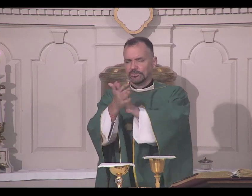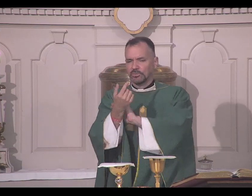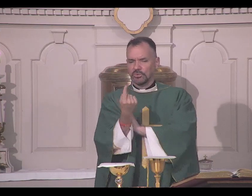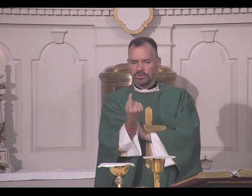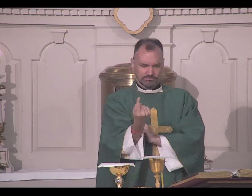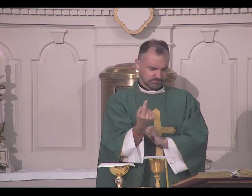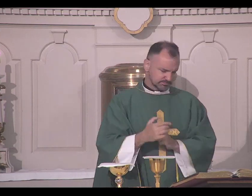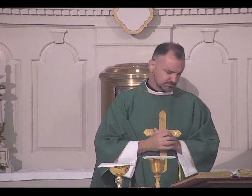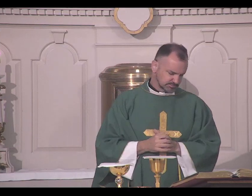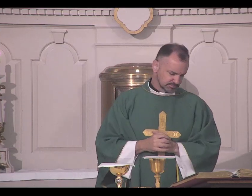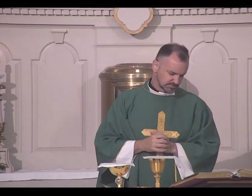the Holy Spirit.